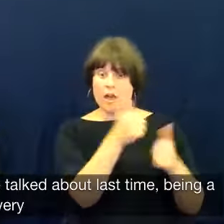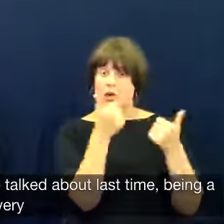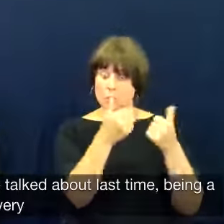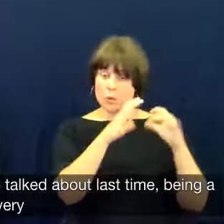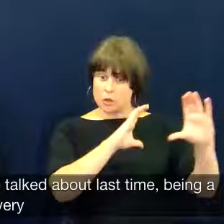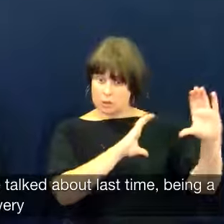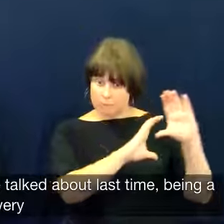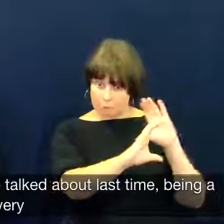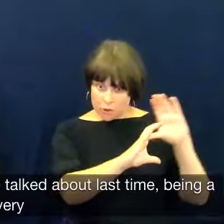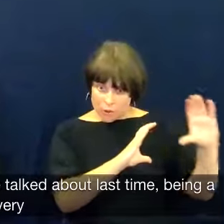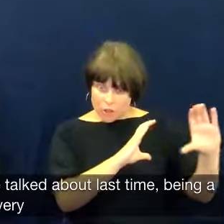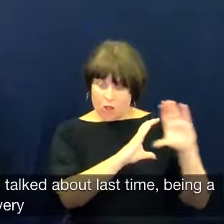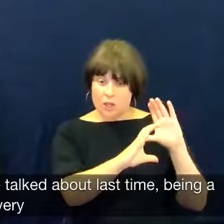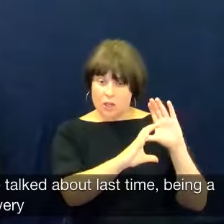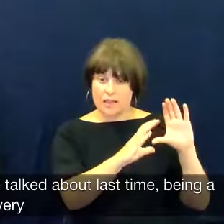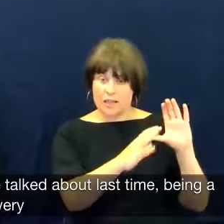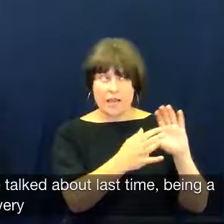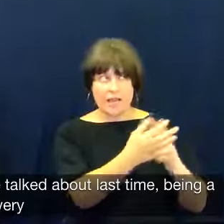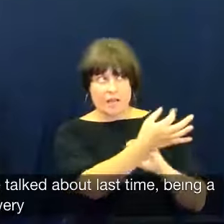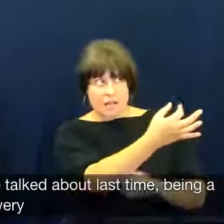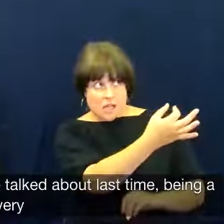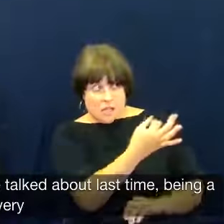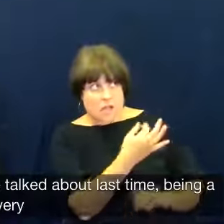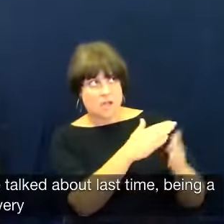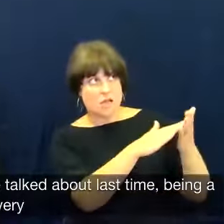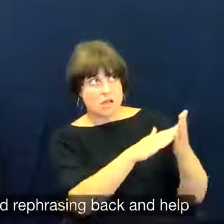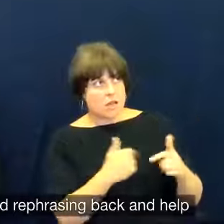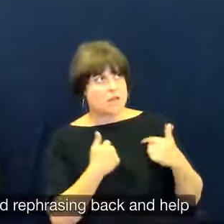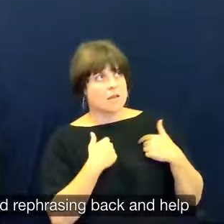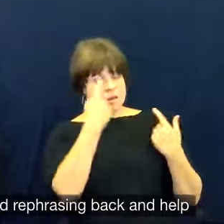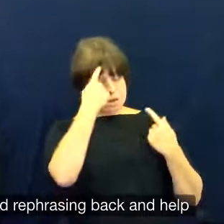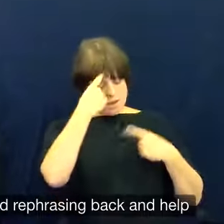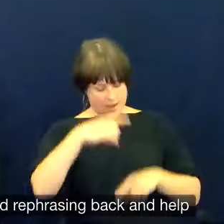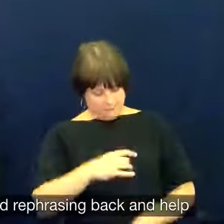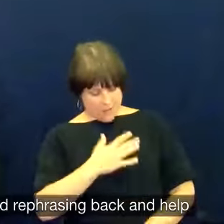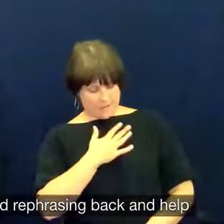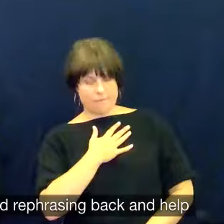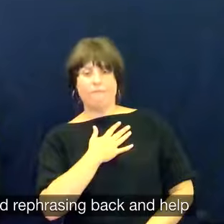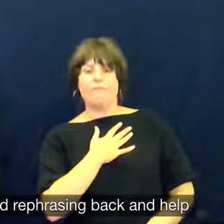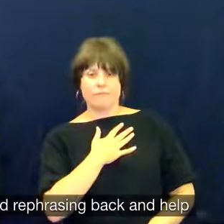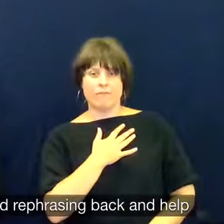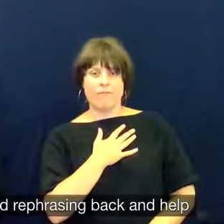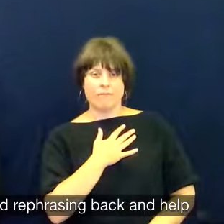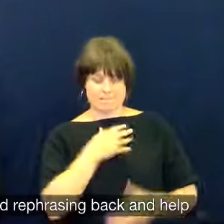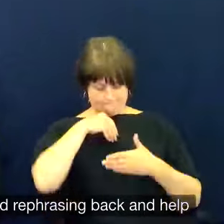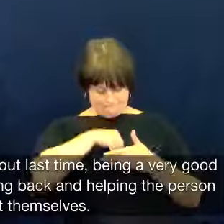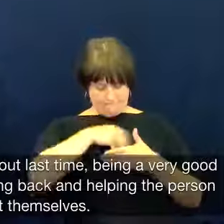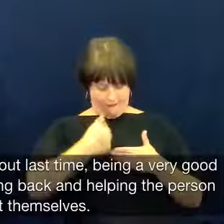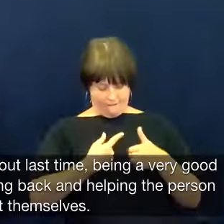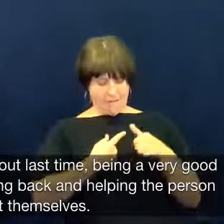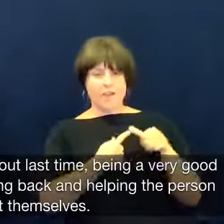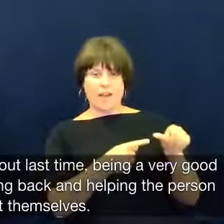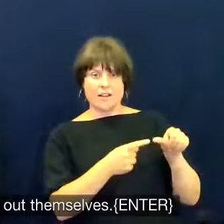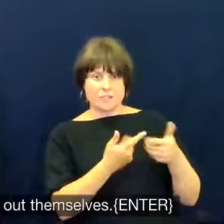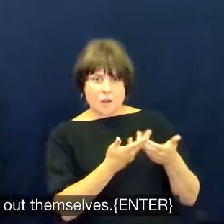and rephrasing back and helping the person work it out themselves. Often the person has the answers anyway,